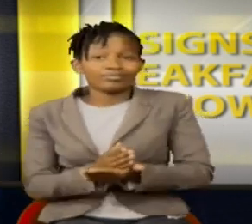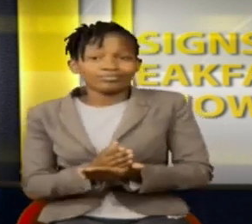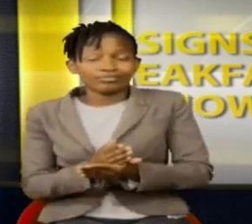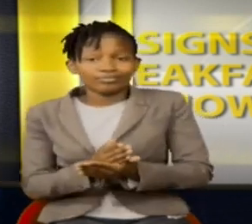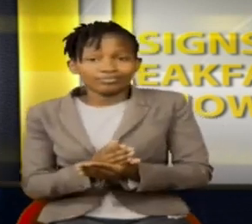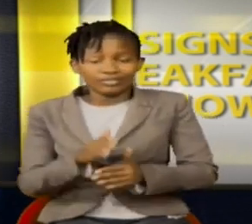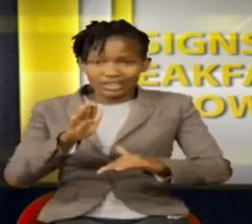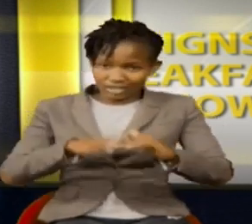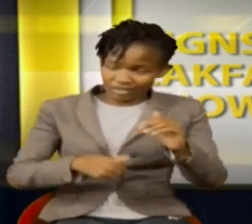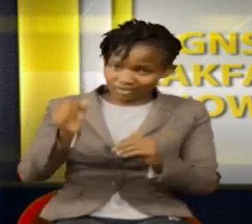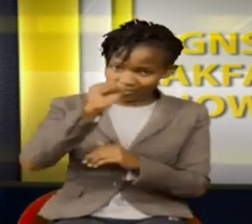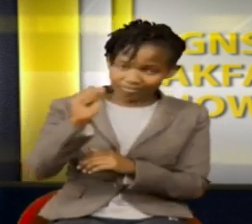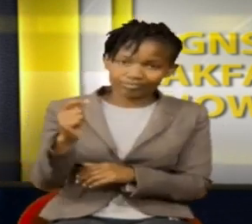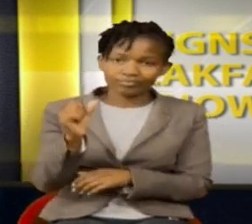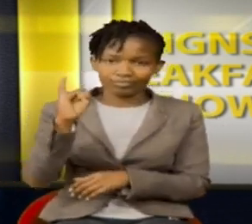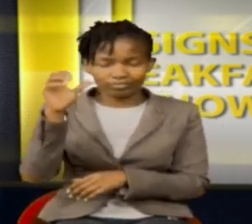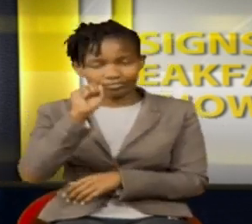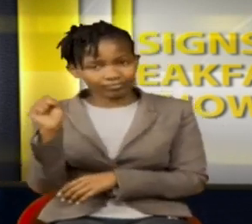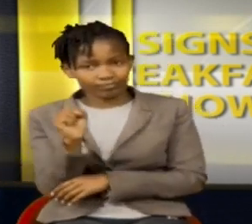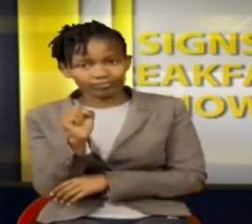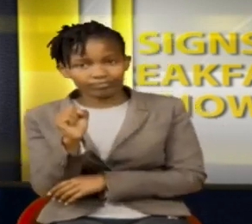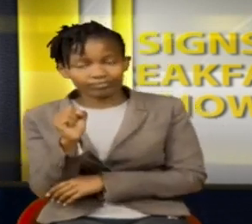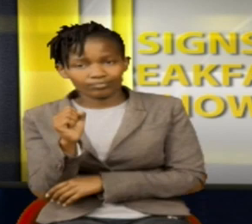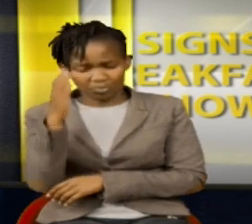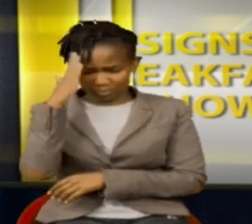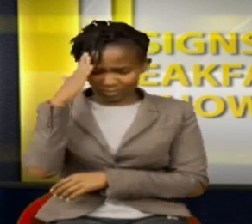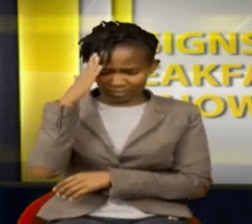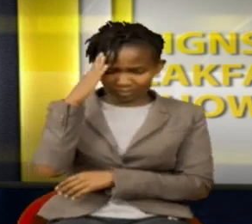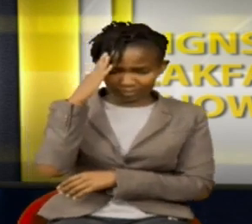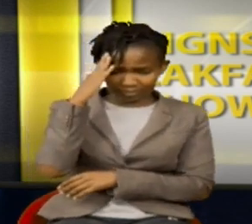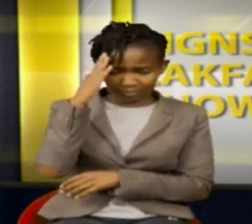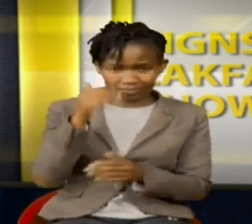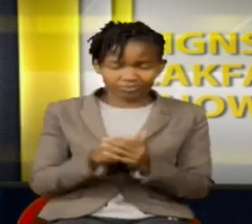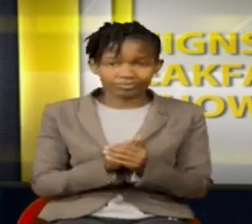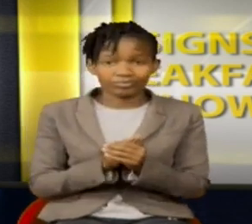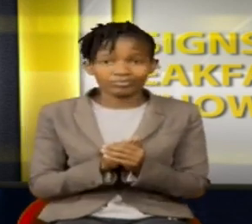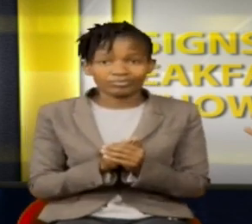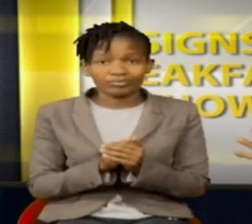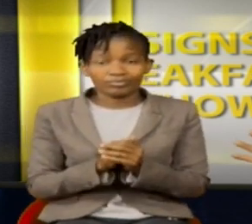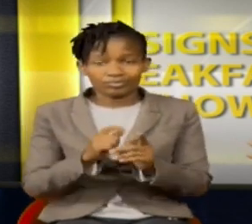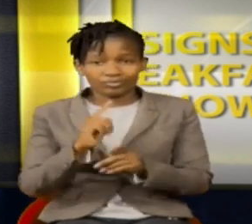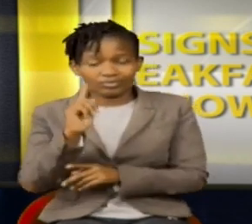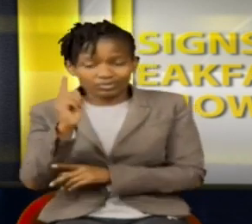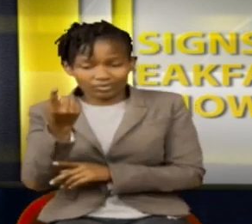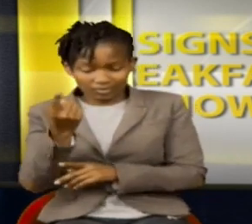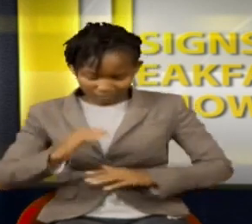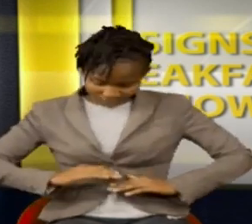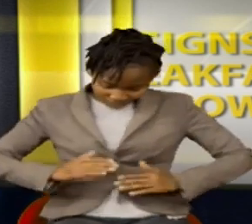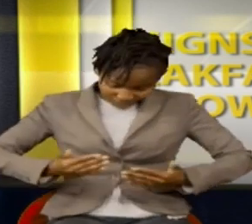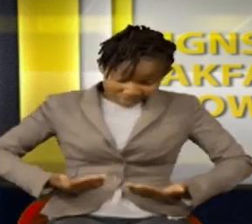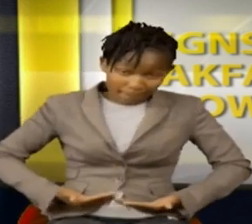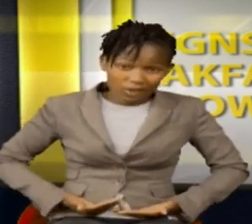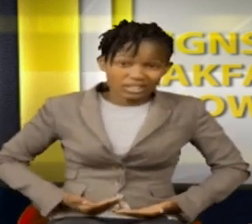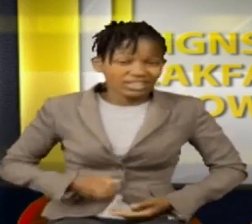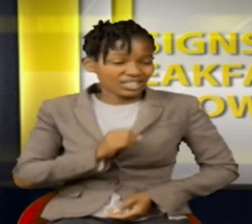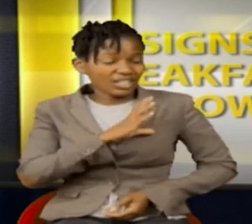Then STIs or HIV. Yes. You know, bold. But first, pregnancy. Kupata, not about pregnancy, not even HIV. Kupata bold, you